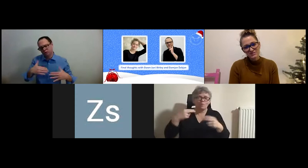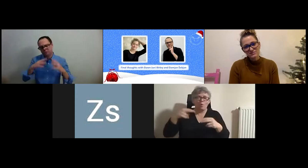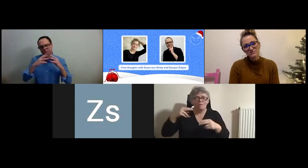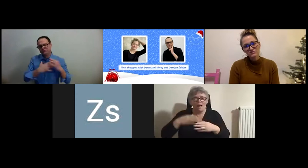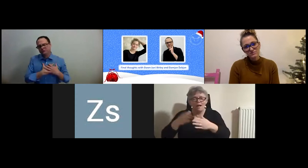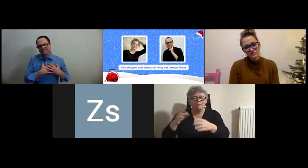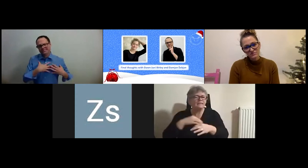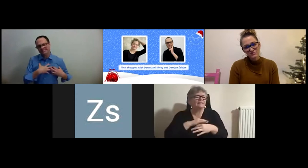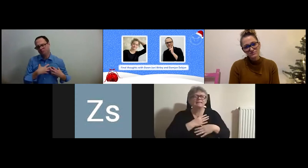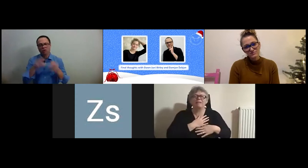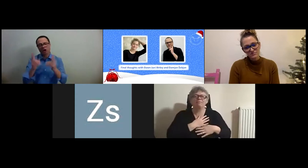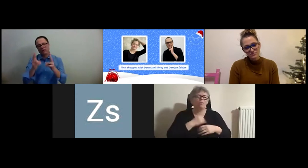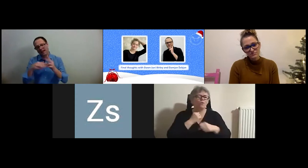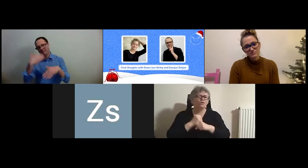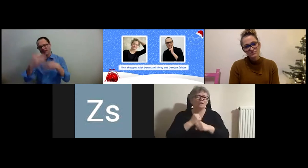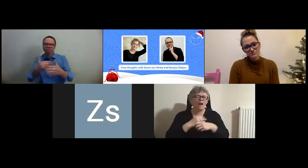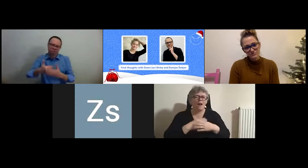Have time for family life.